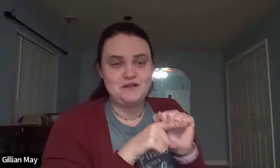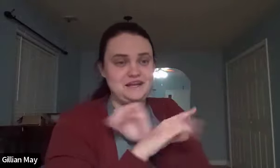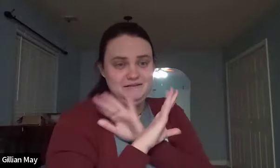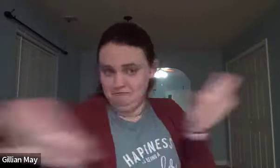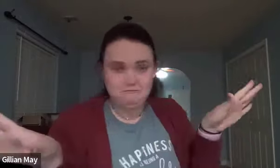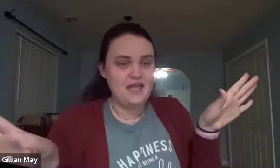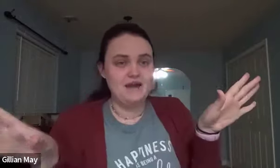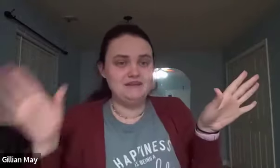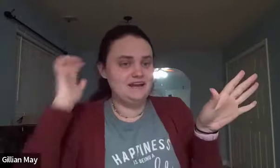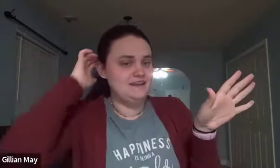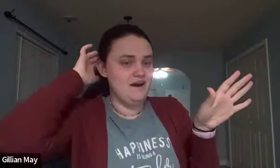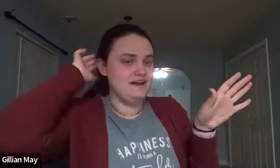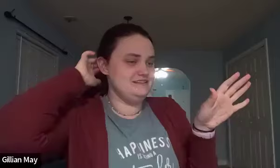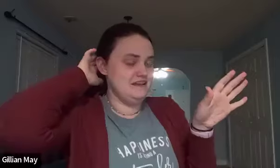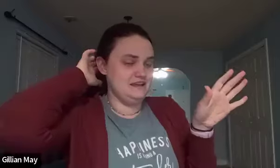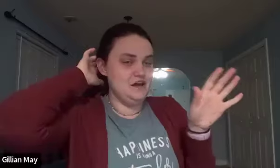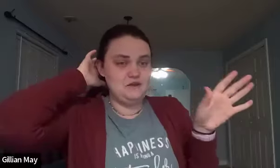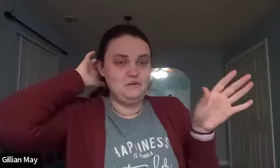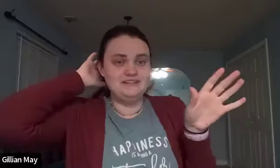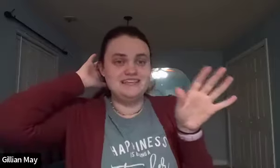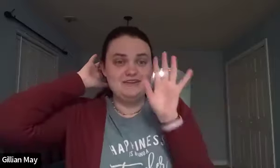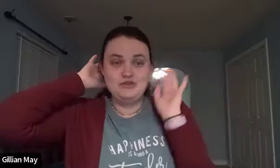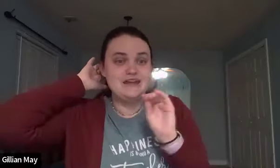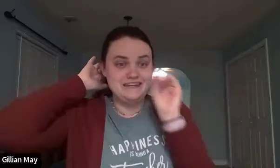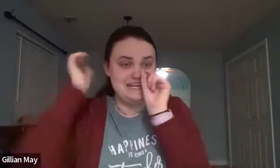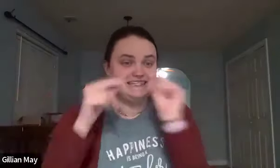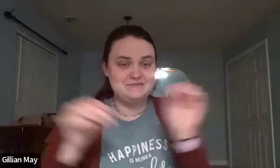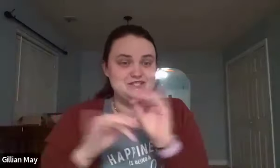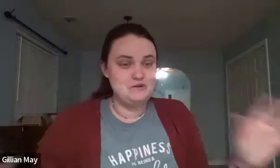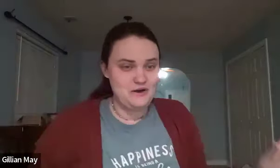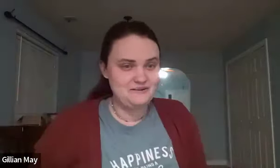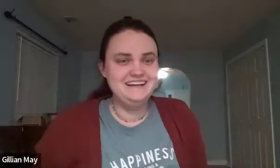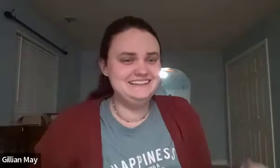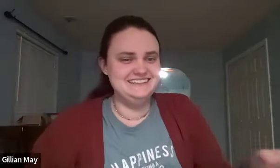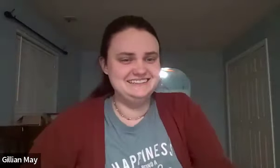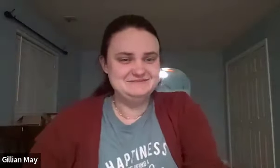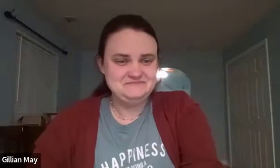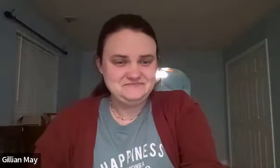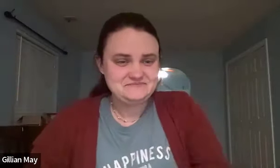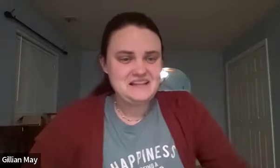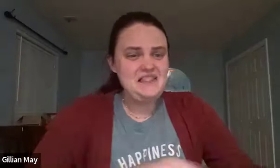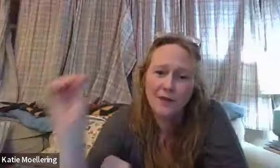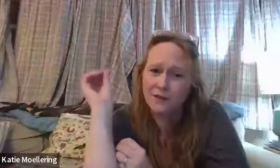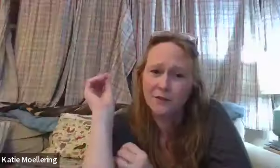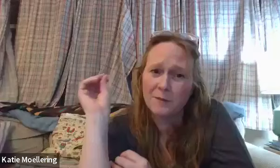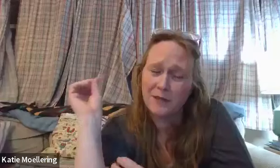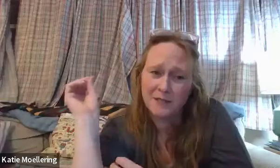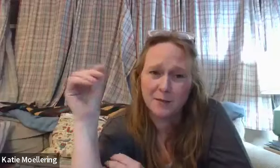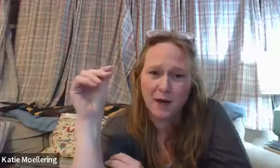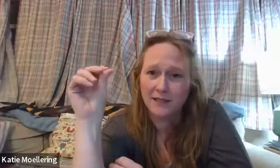spelling, I mean, I cannot, like nothing will, because that his name is so long. You know, another great place to